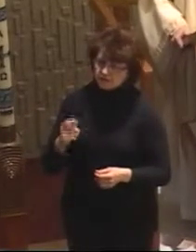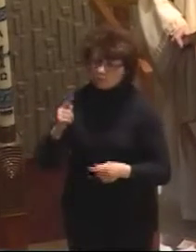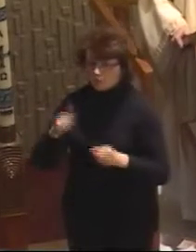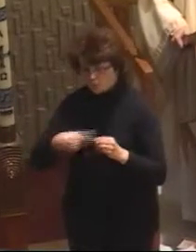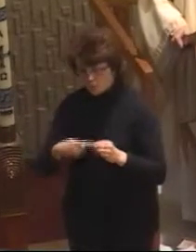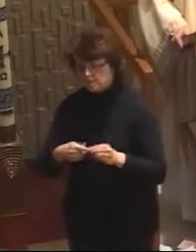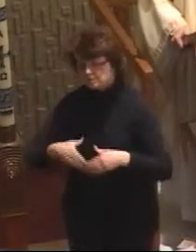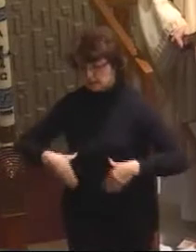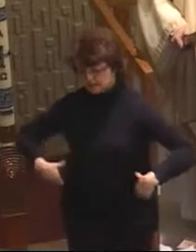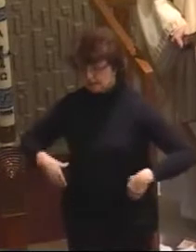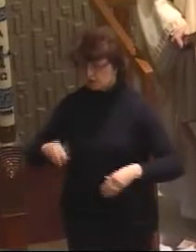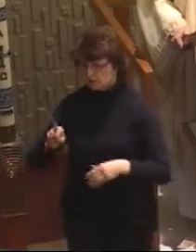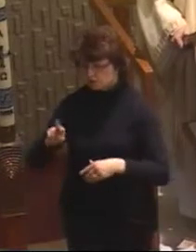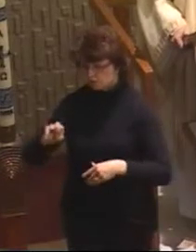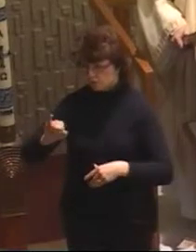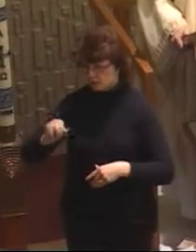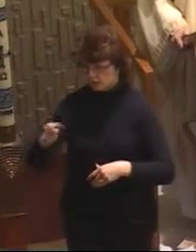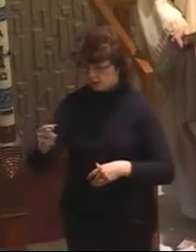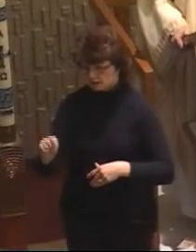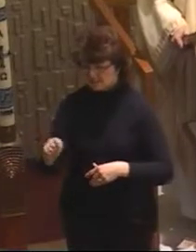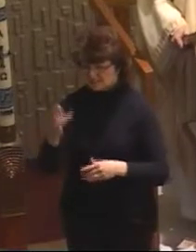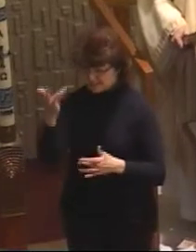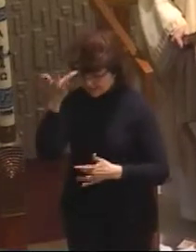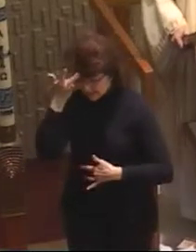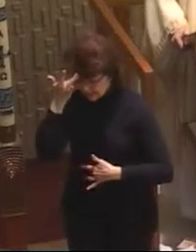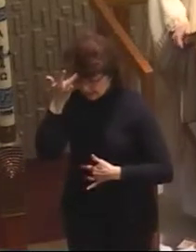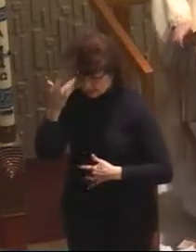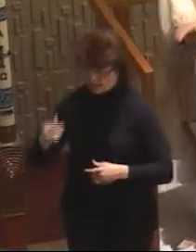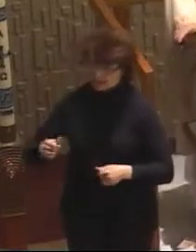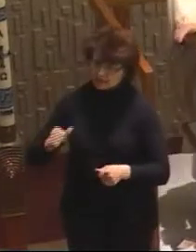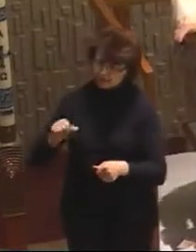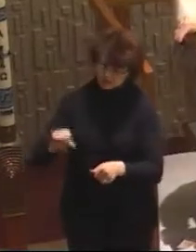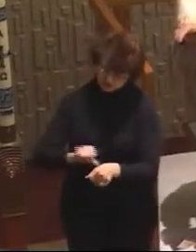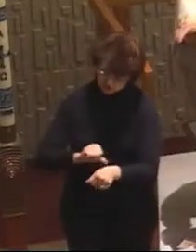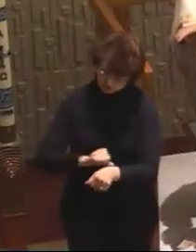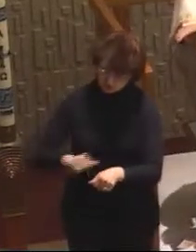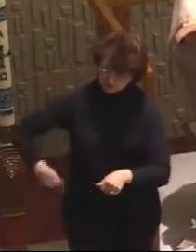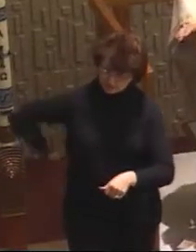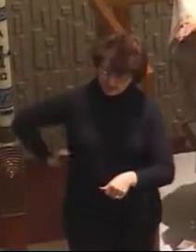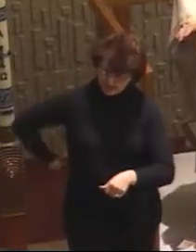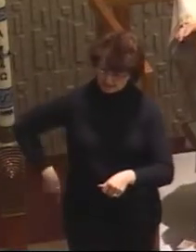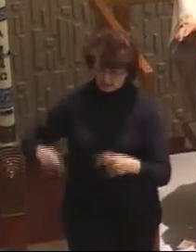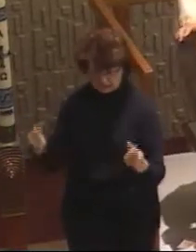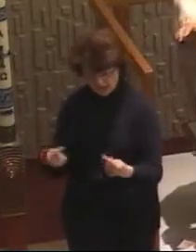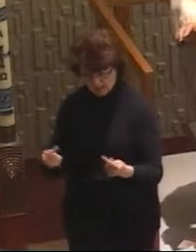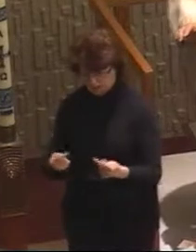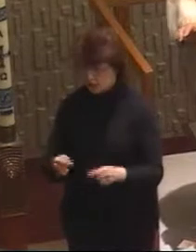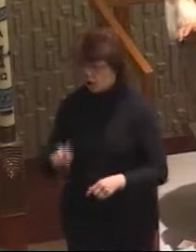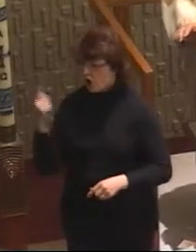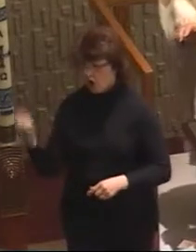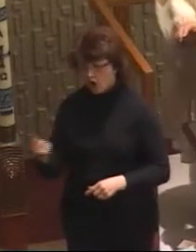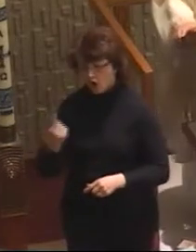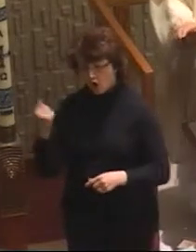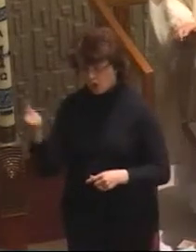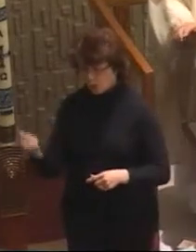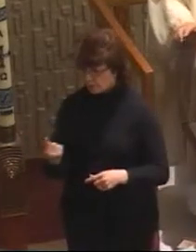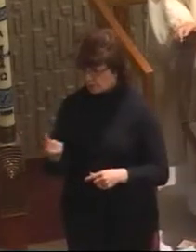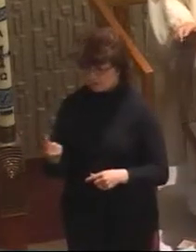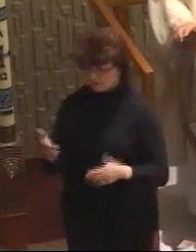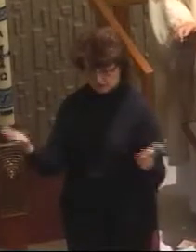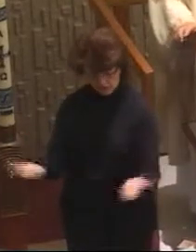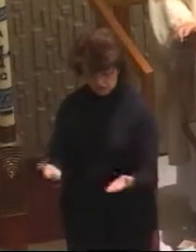his surgeries, he was up here in a wheelchair offering Eucharist and Mass and committing himself to his priesthood on a very regular